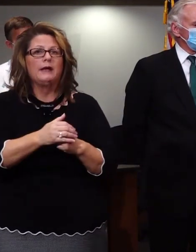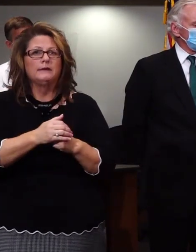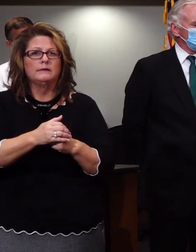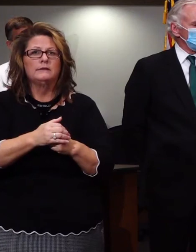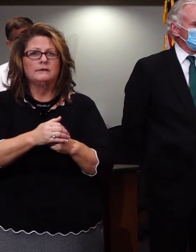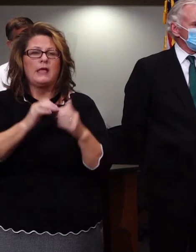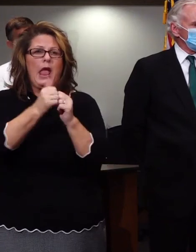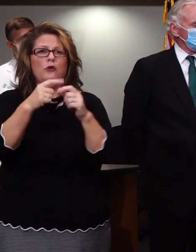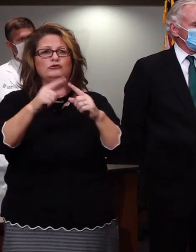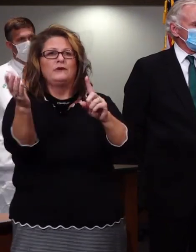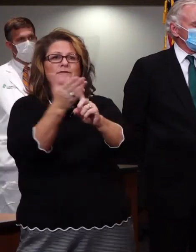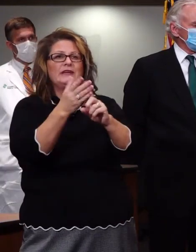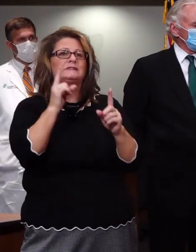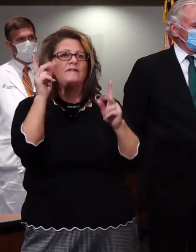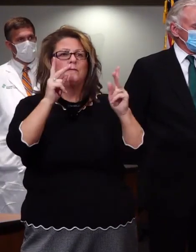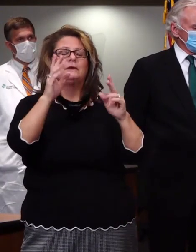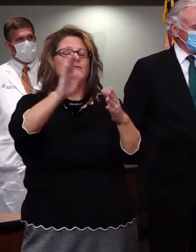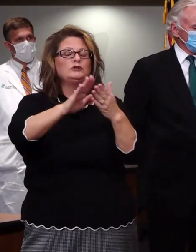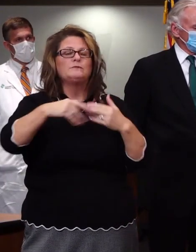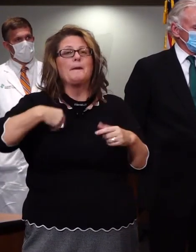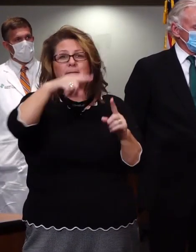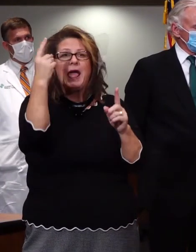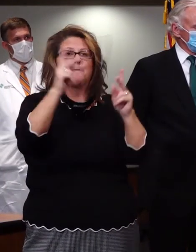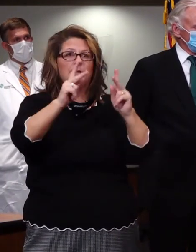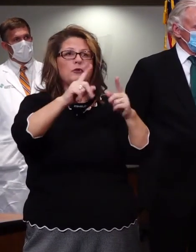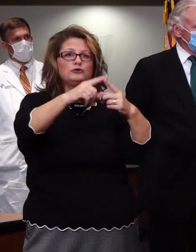so the result of that historical,